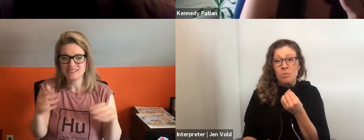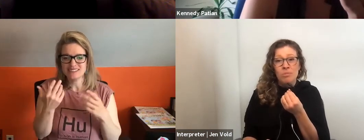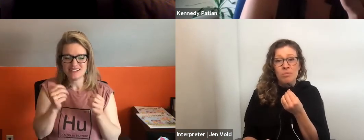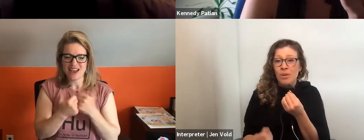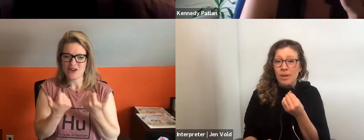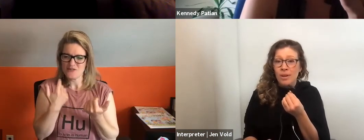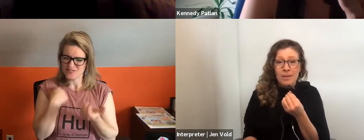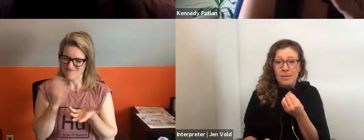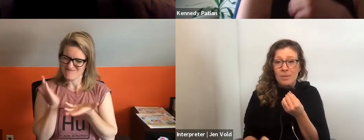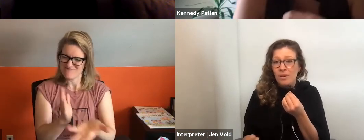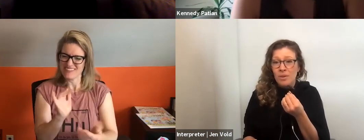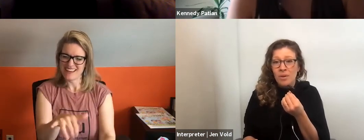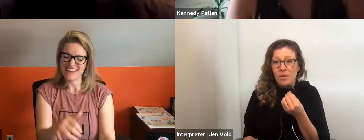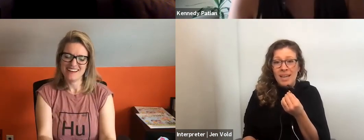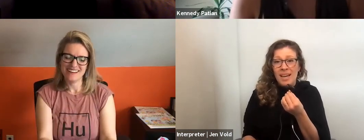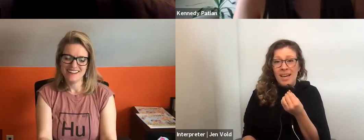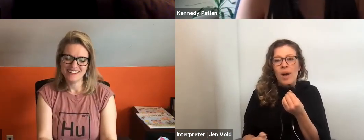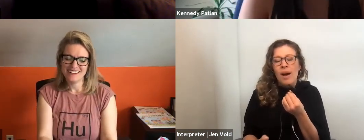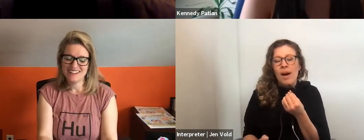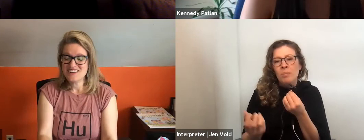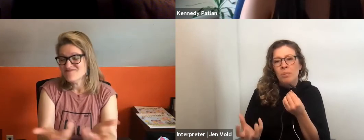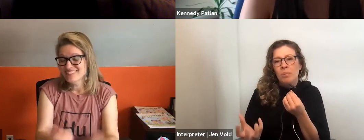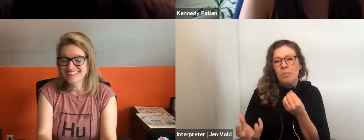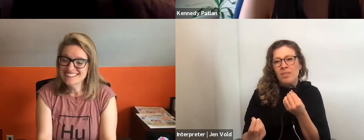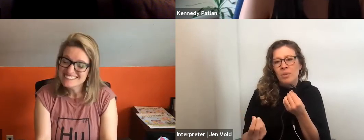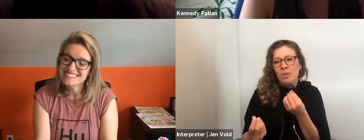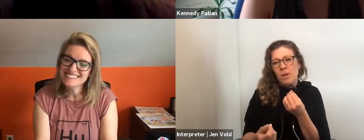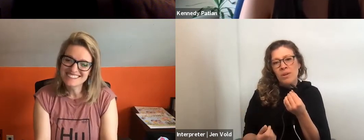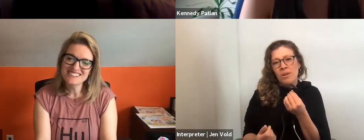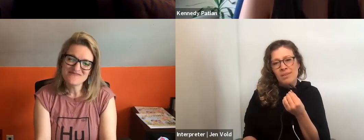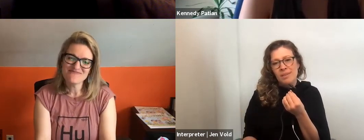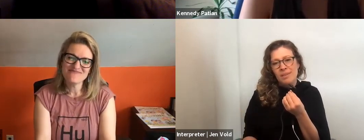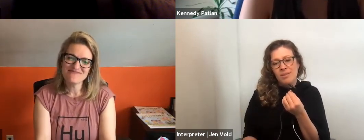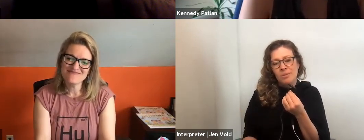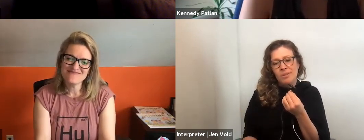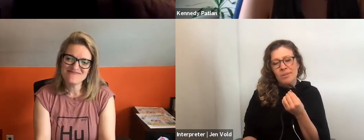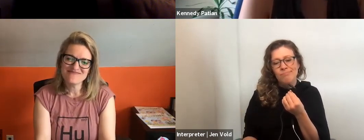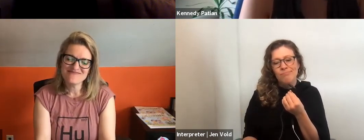And that's true whether you're a kid or an adult. And so how do we bring those experiences to young children?